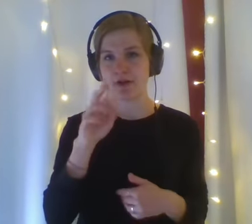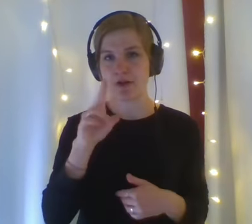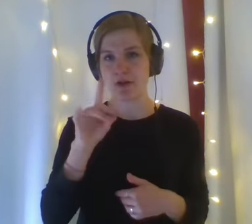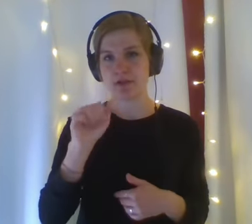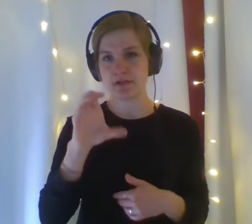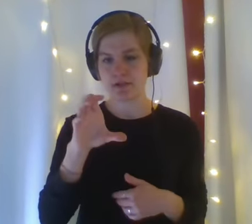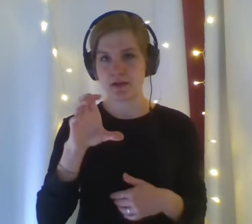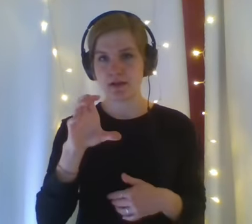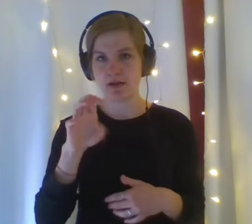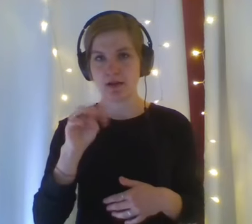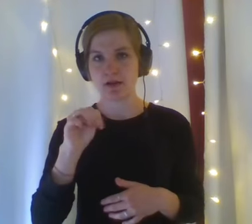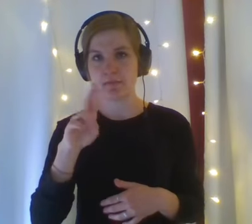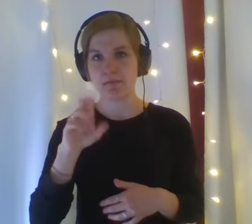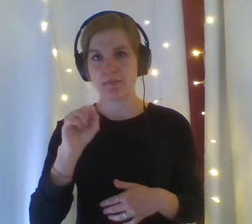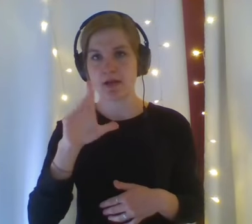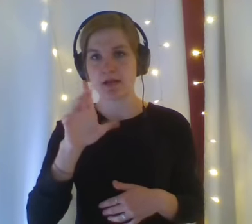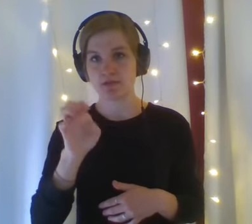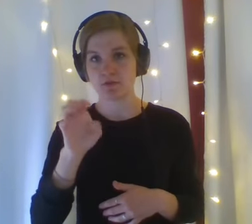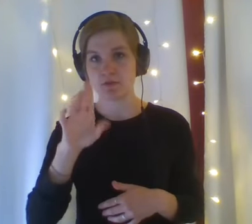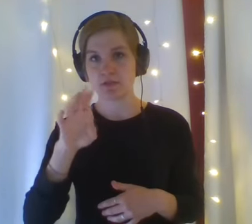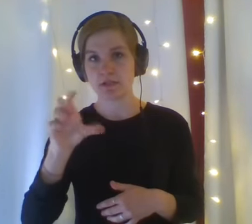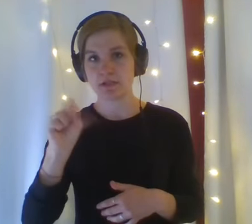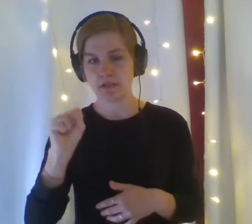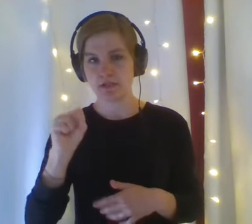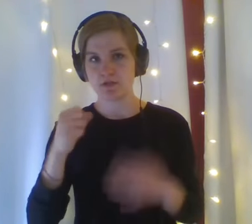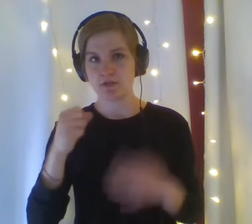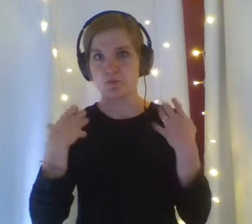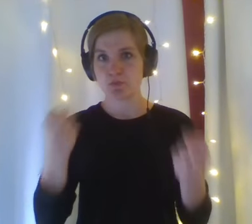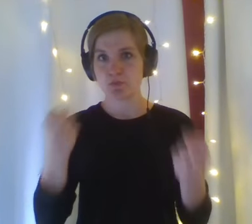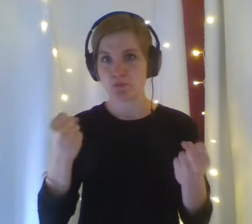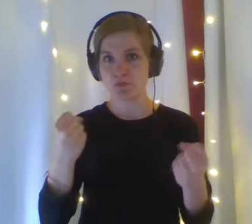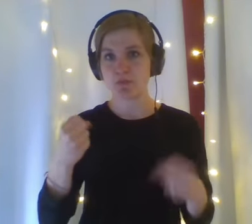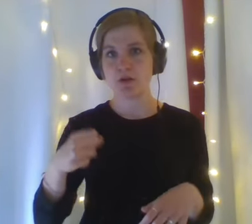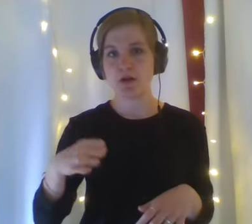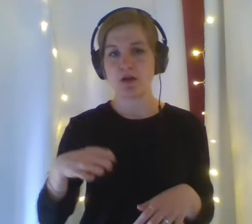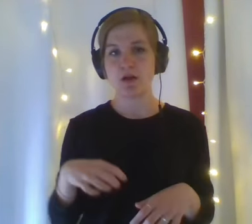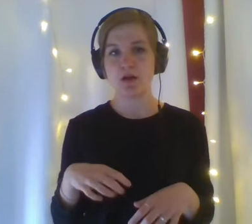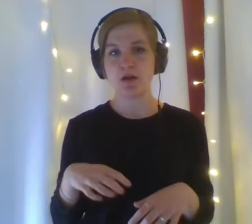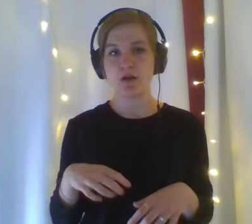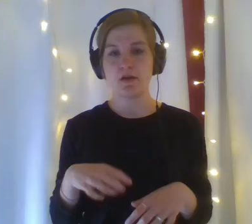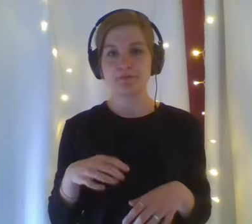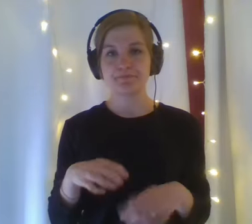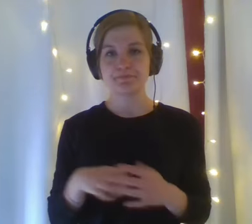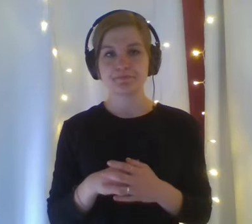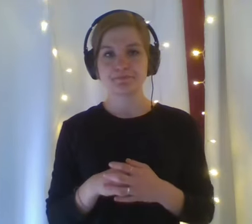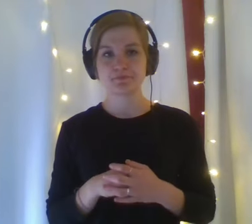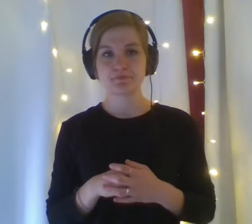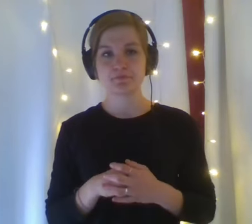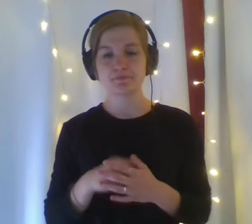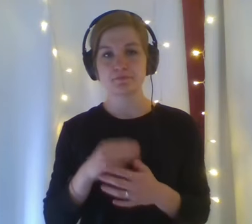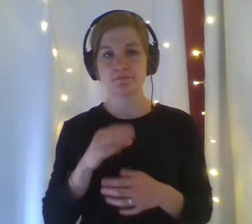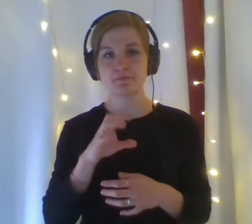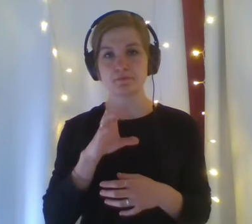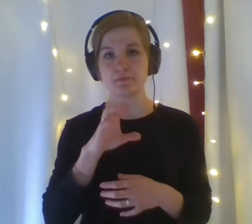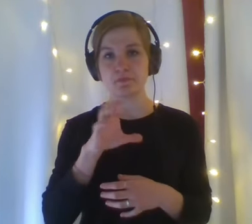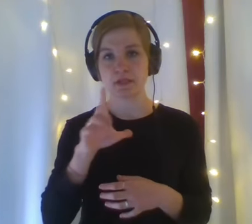durable. These cells have incredible endurance, and these cells have a few other special properties. The cells in